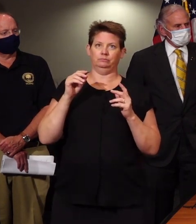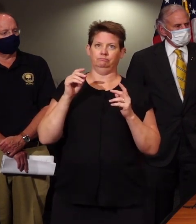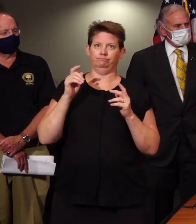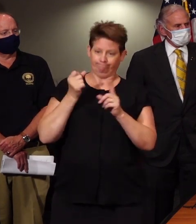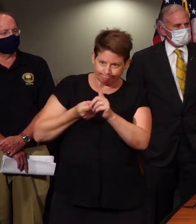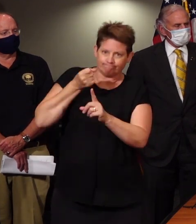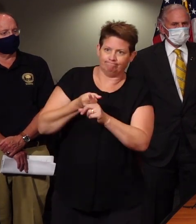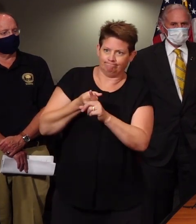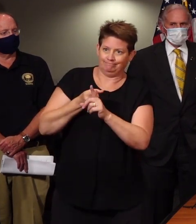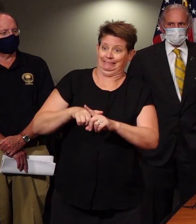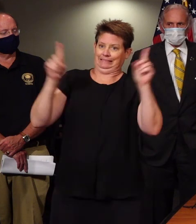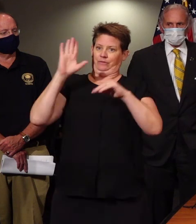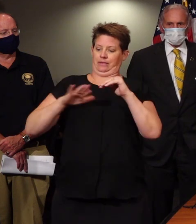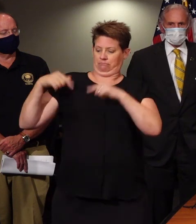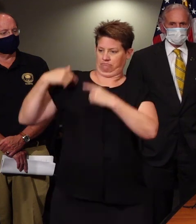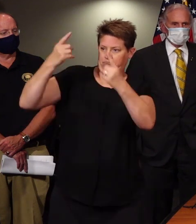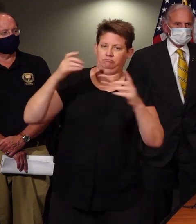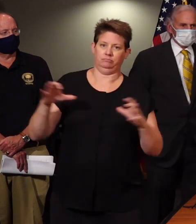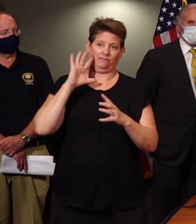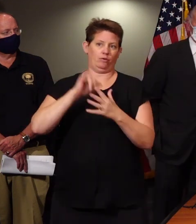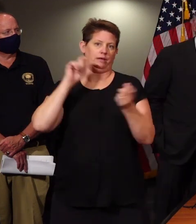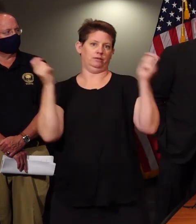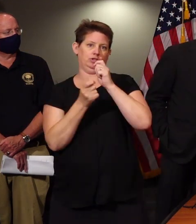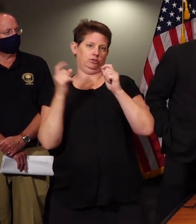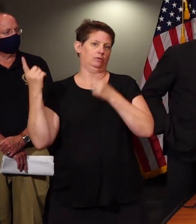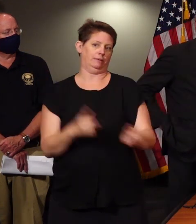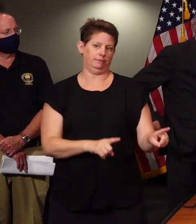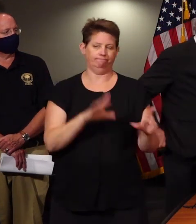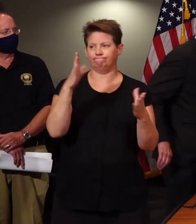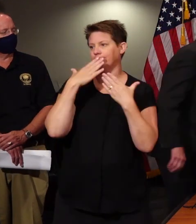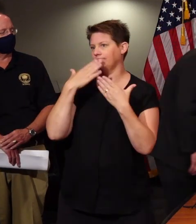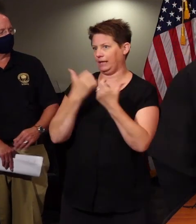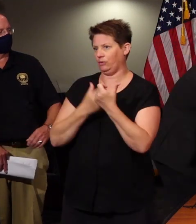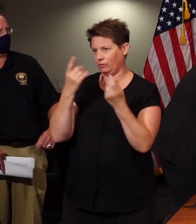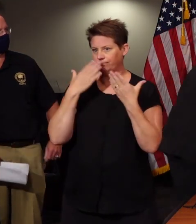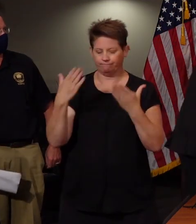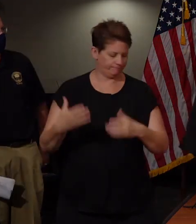doing to make those curves turn around. Thank you. Thank you, everyone. Thank you.